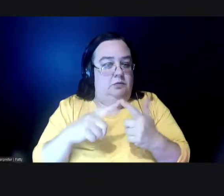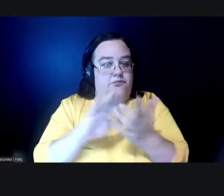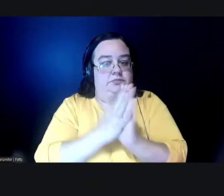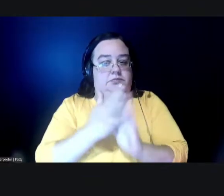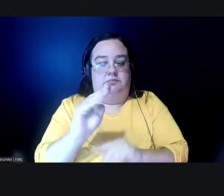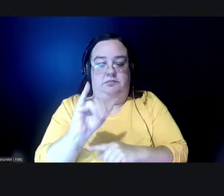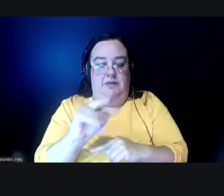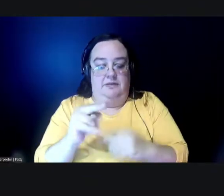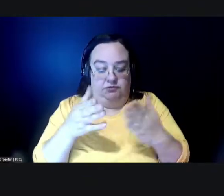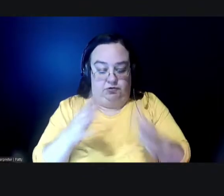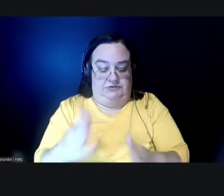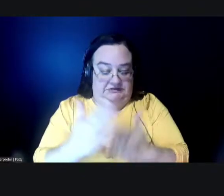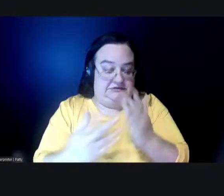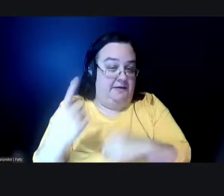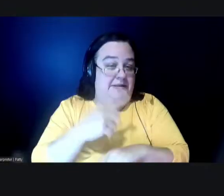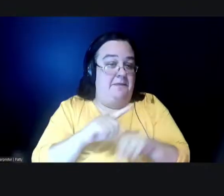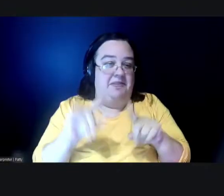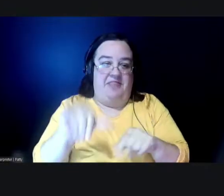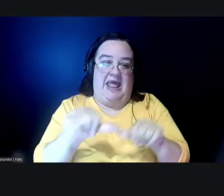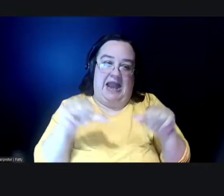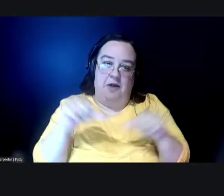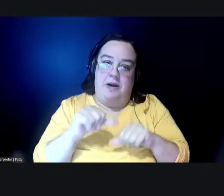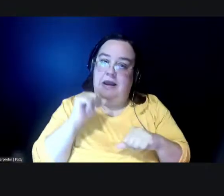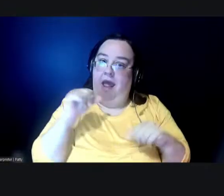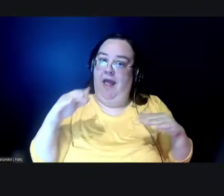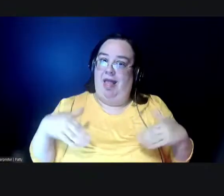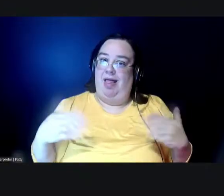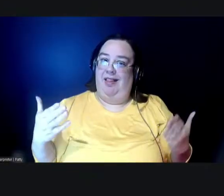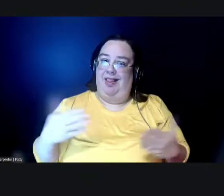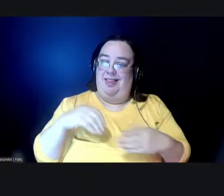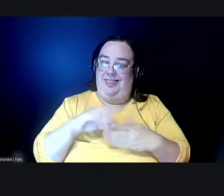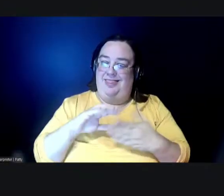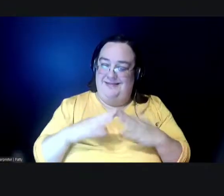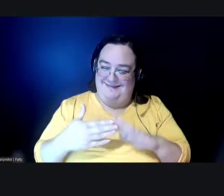that area is not yet in the town. But,